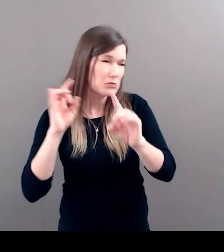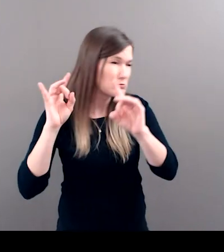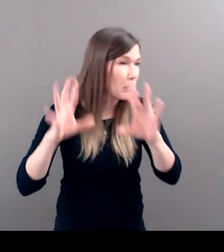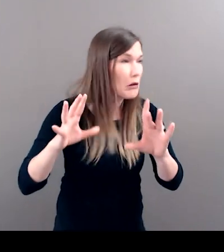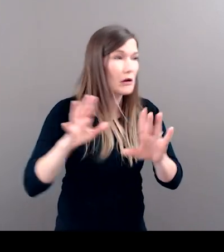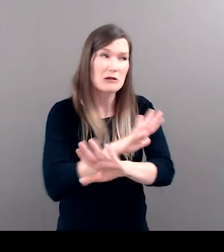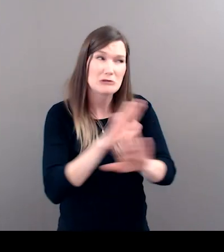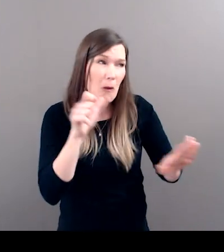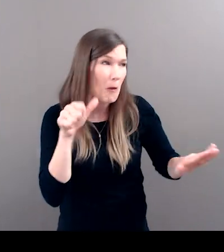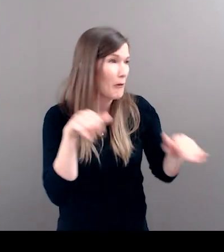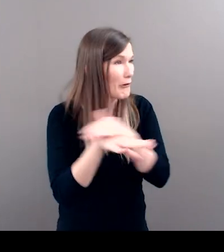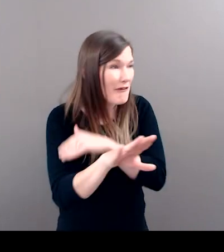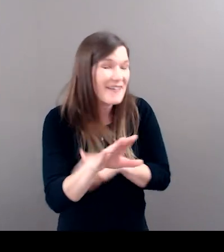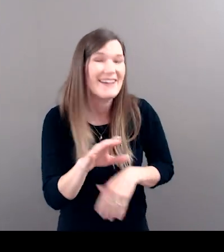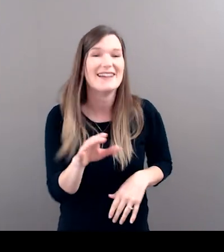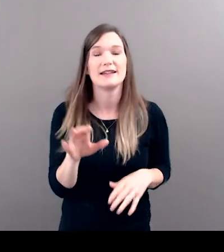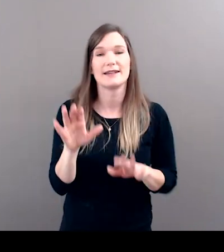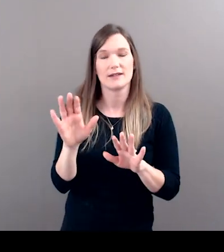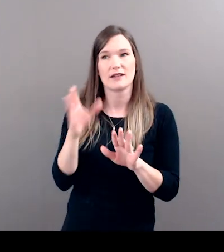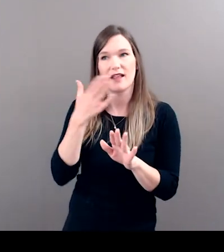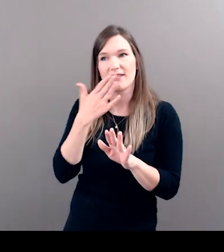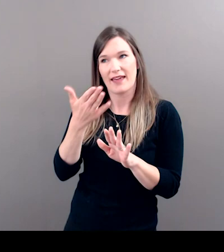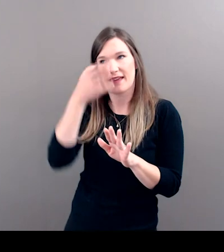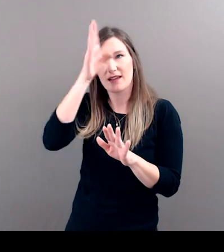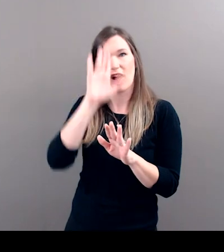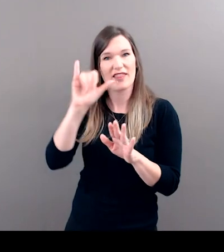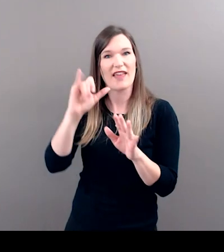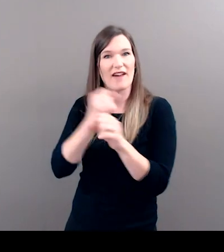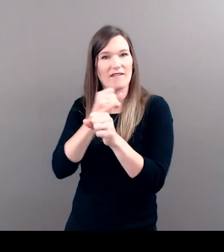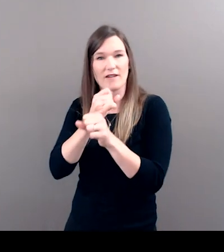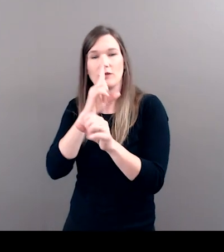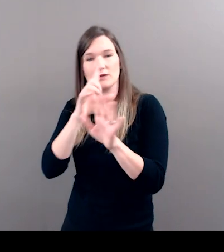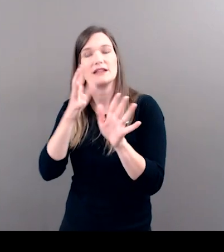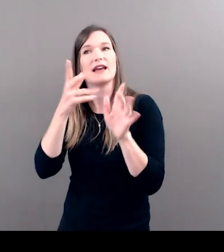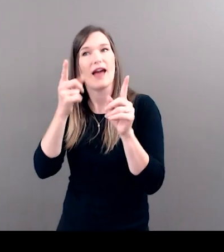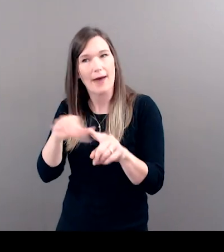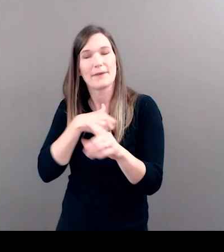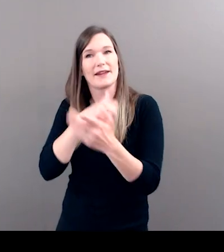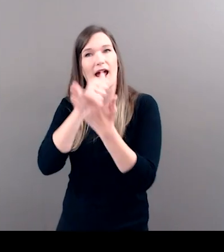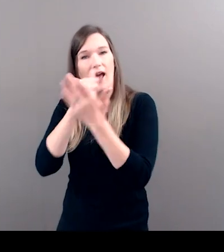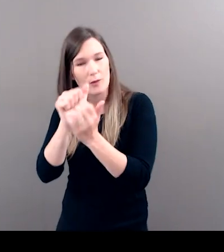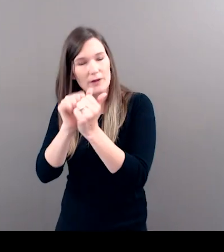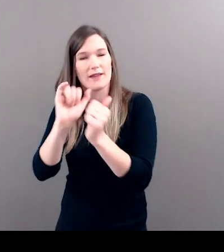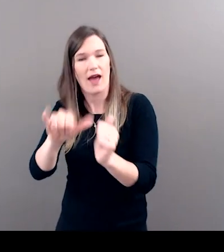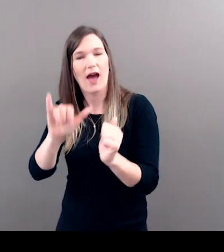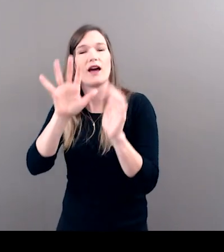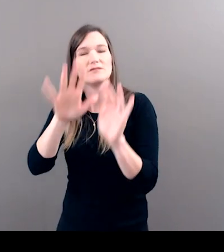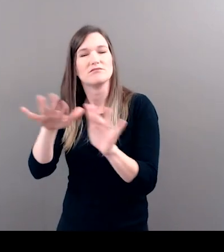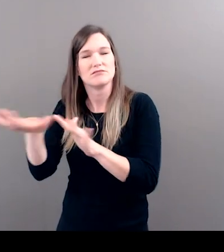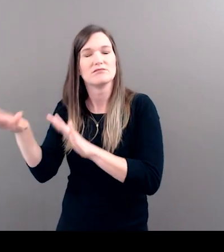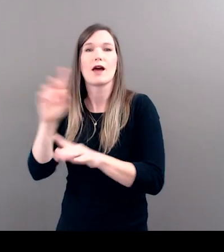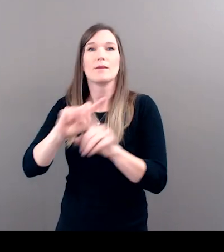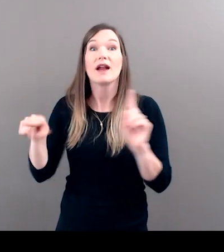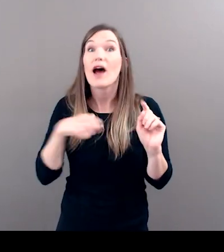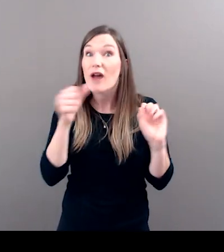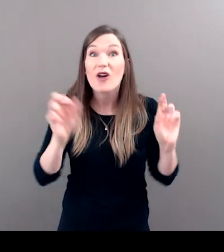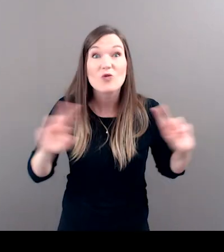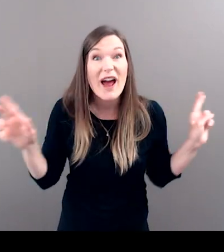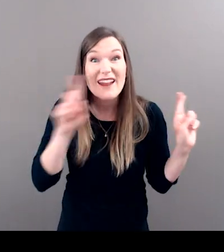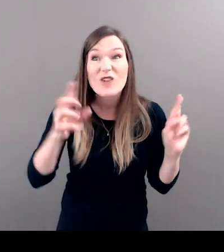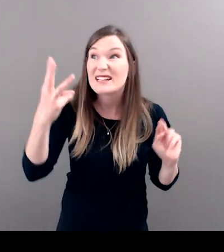between the Filipinos really did happen, and I got to help with that. But I wasn't prepared for 6'7", 300-something